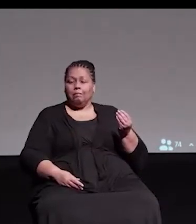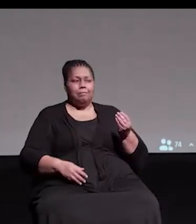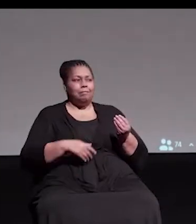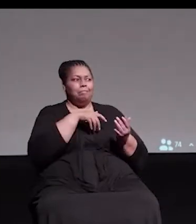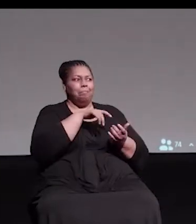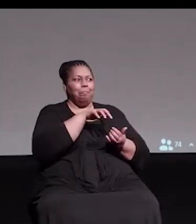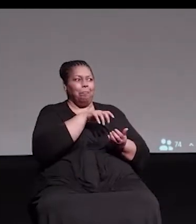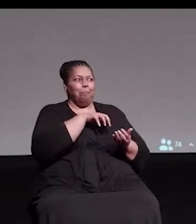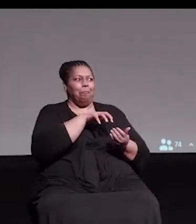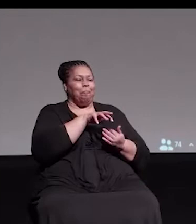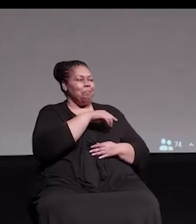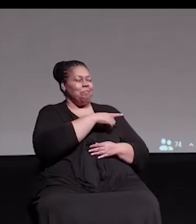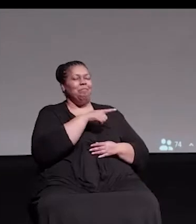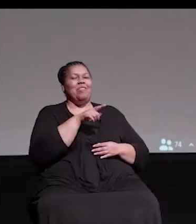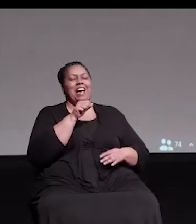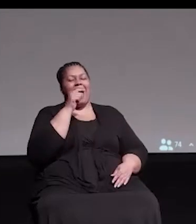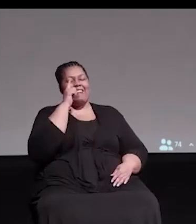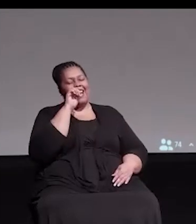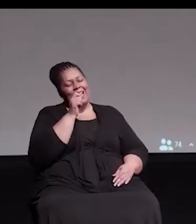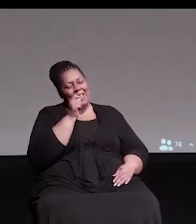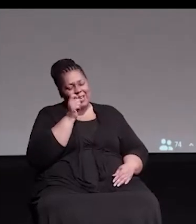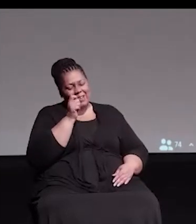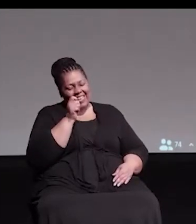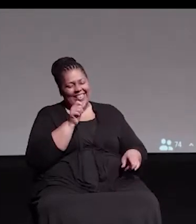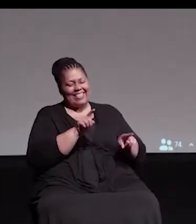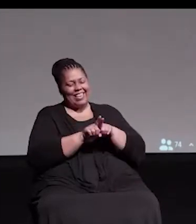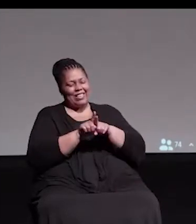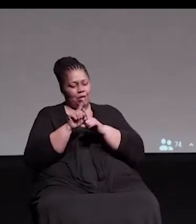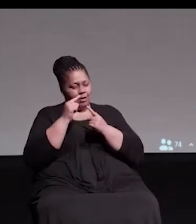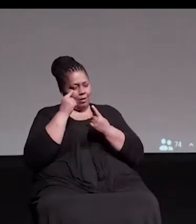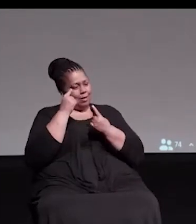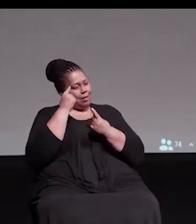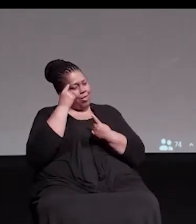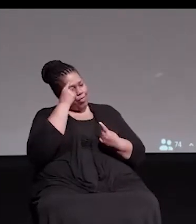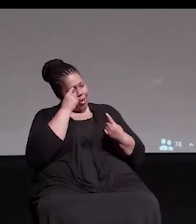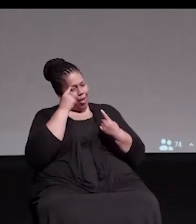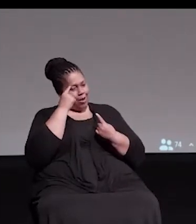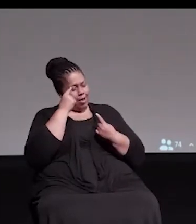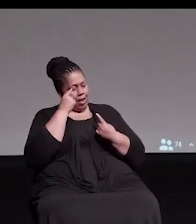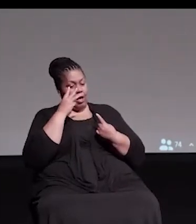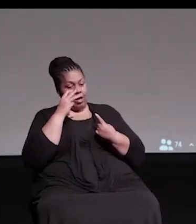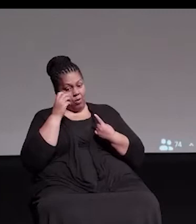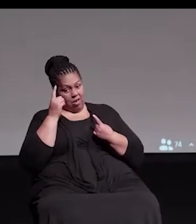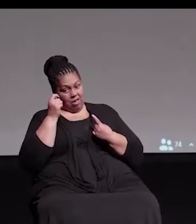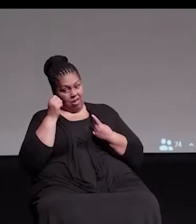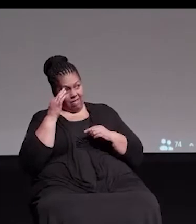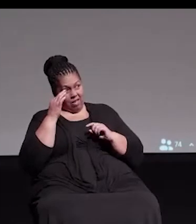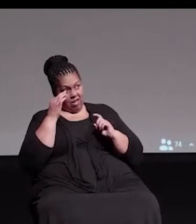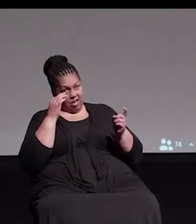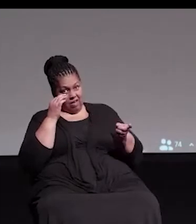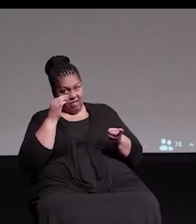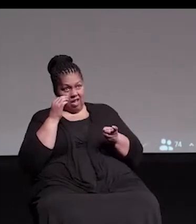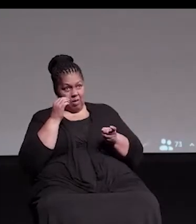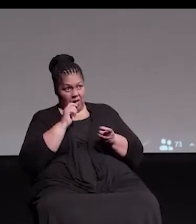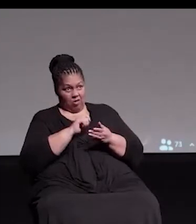I think a little bit of it too is like, there's like thought about it of, well, if we give them a writing